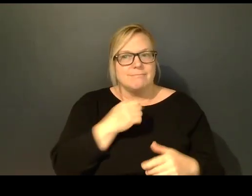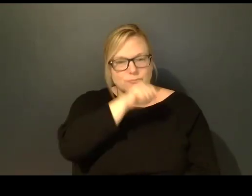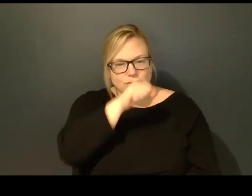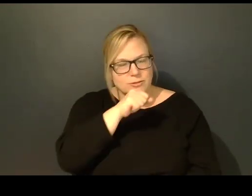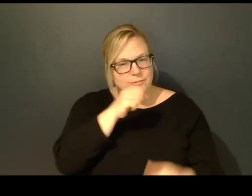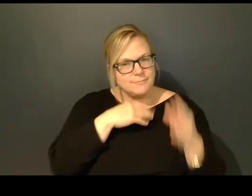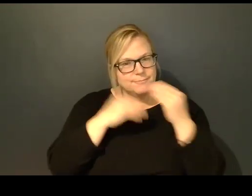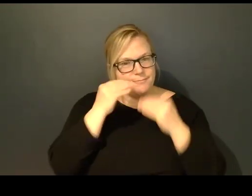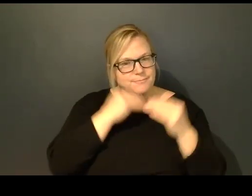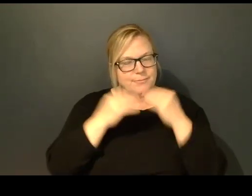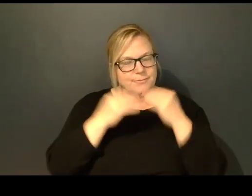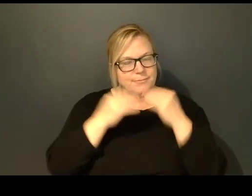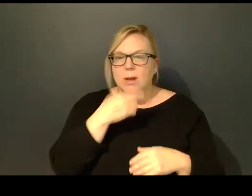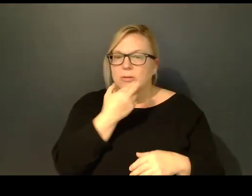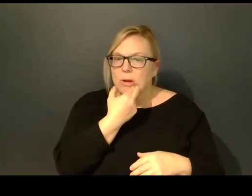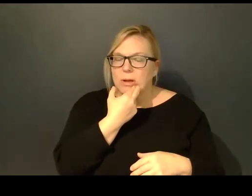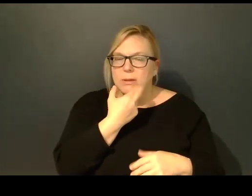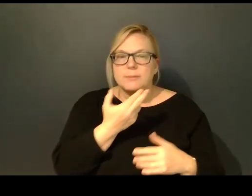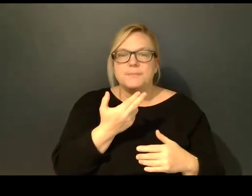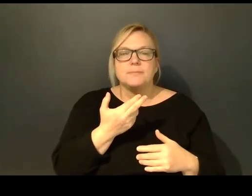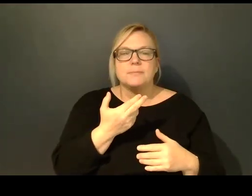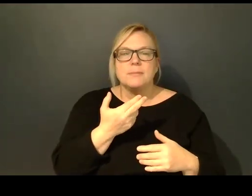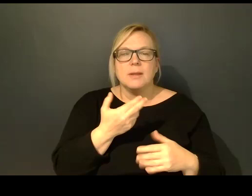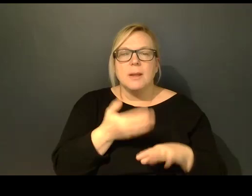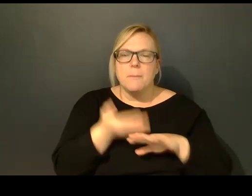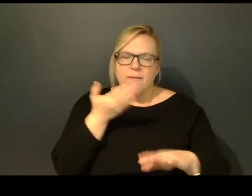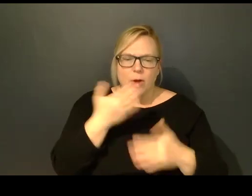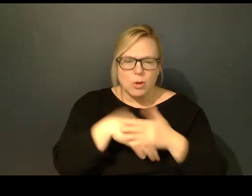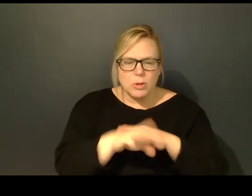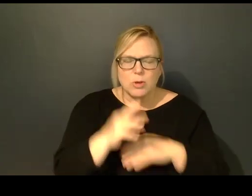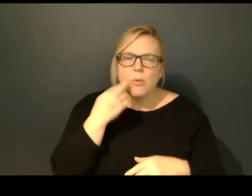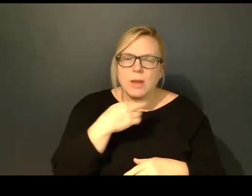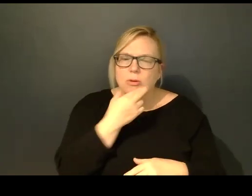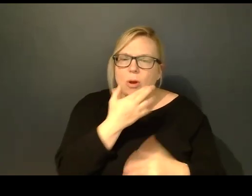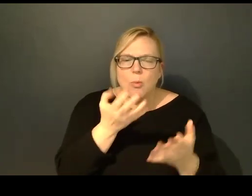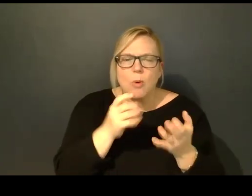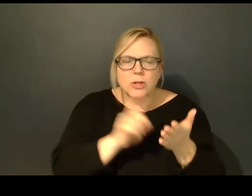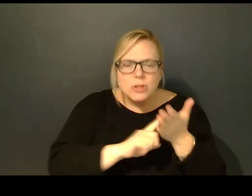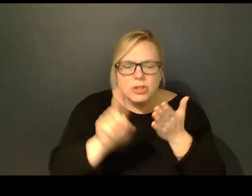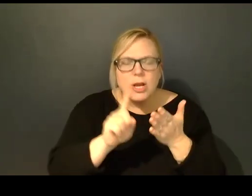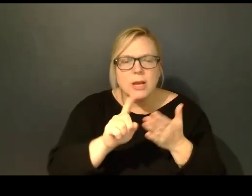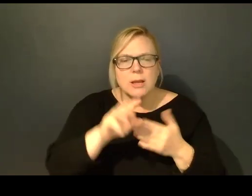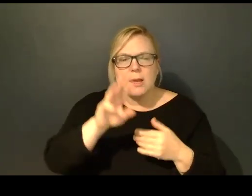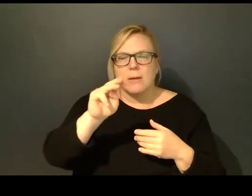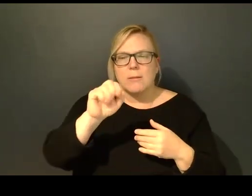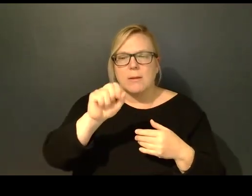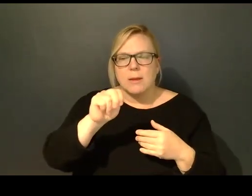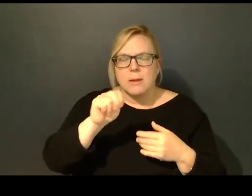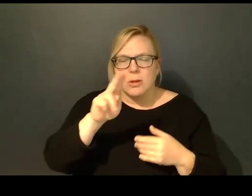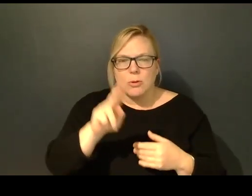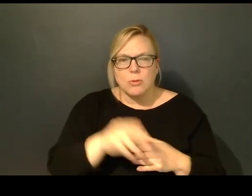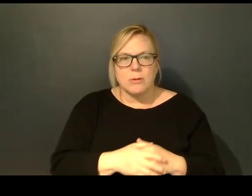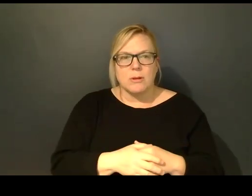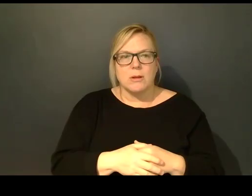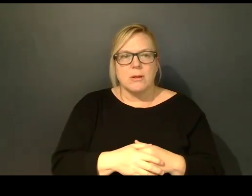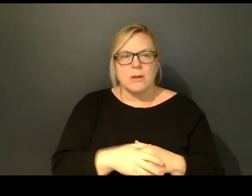in advance what I'm going in and heading in for. And it's all pictures, JPGs,